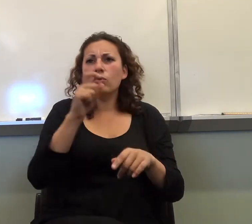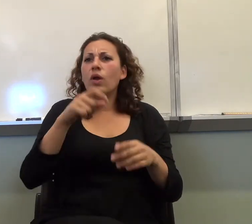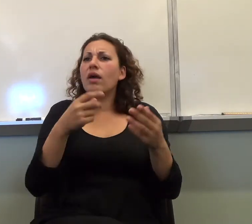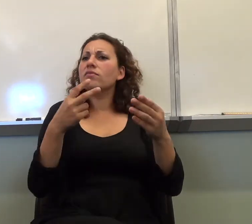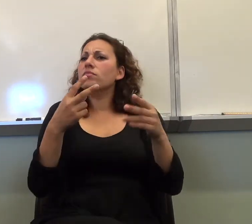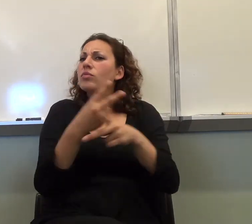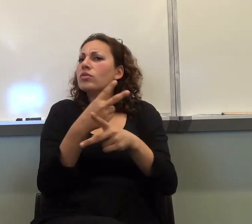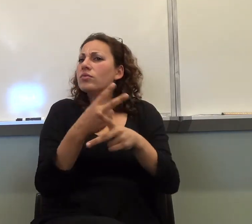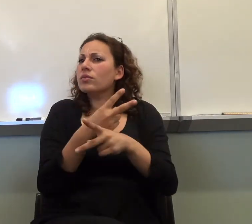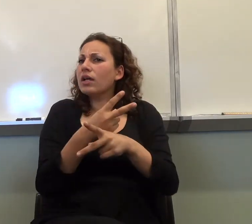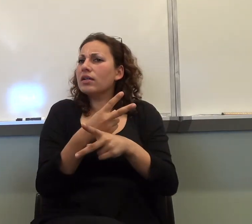positive by to get a positive?